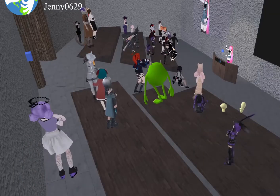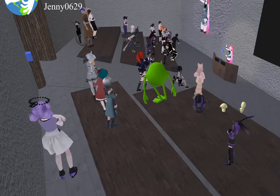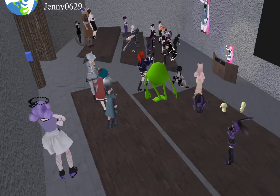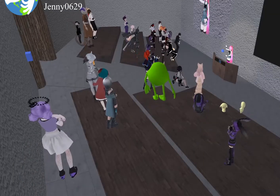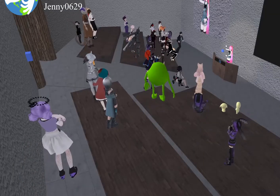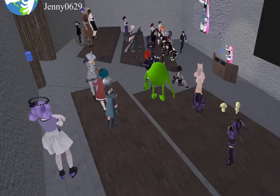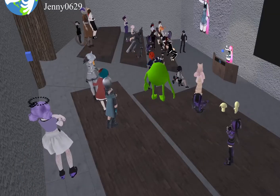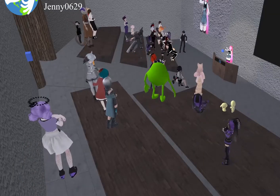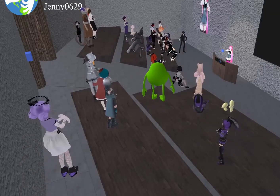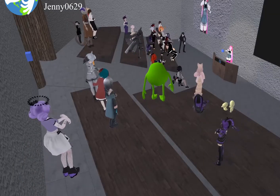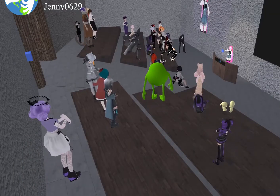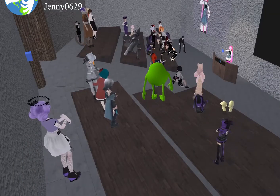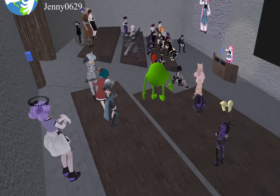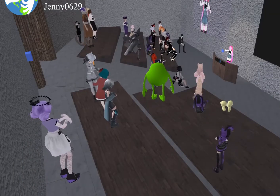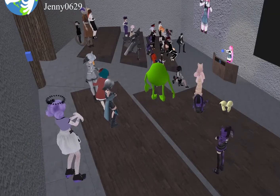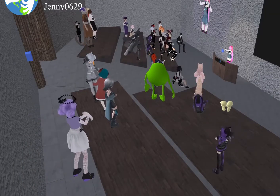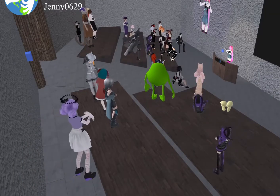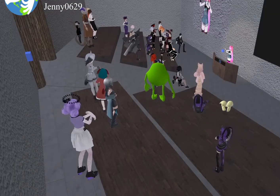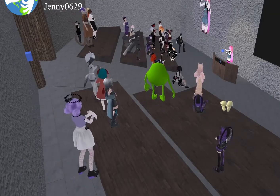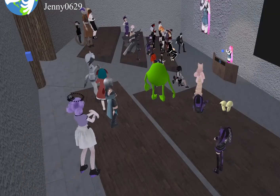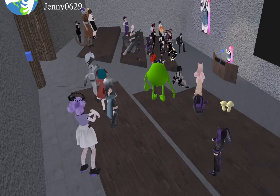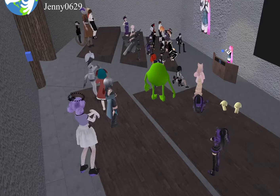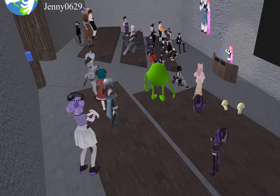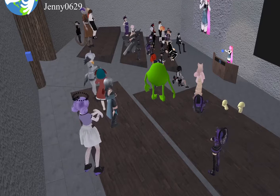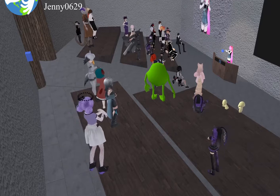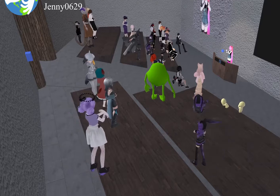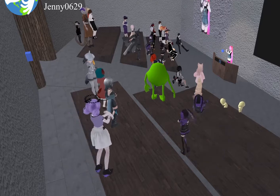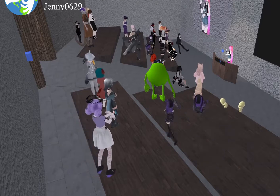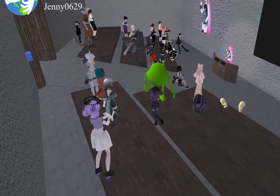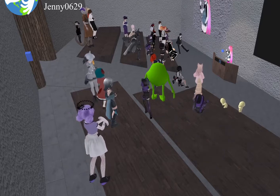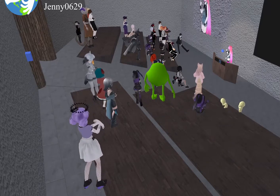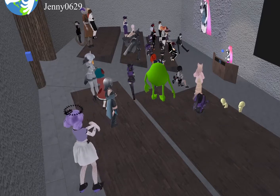hand. Toilet. Alright, go now. Go fast, go fast.